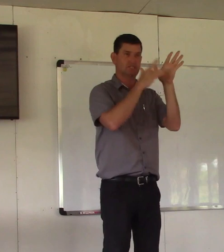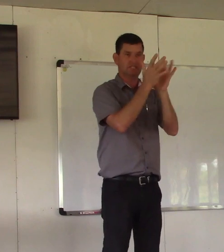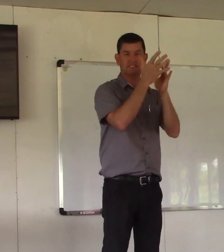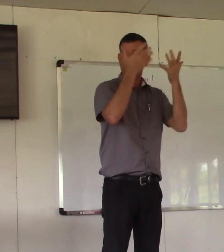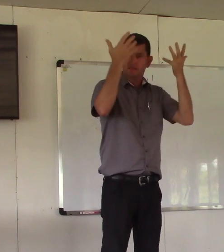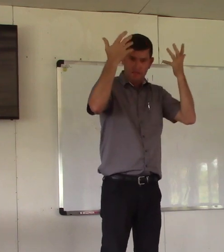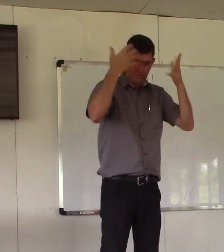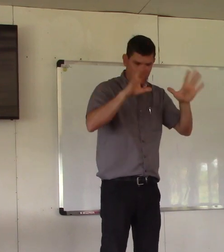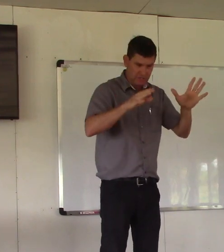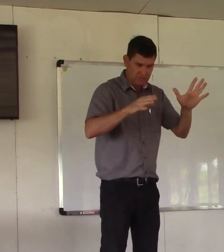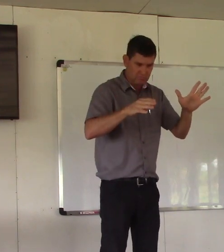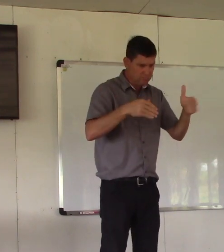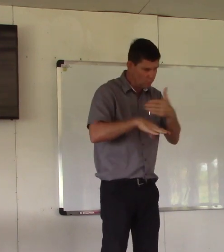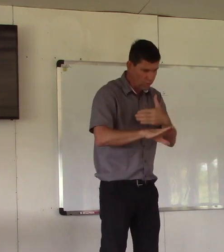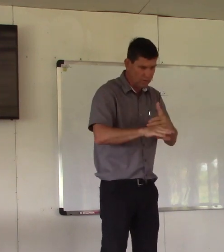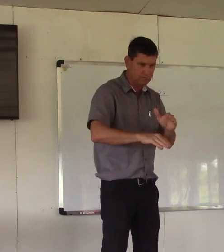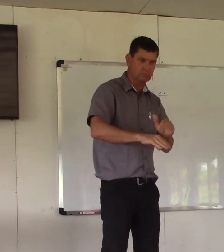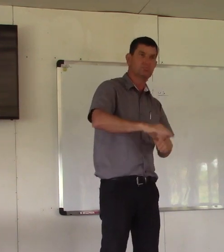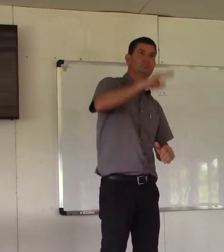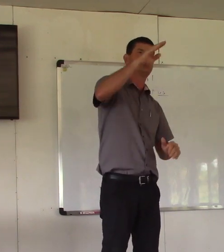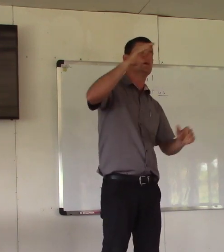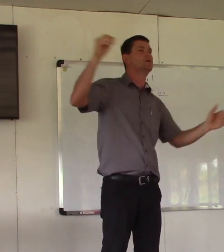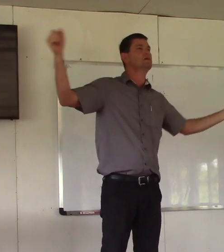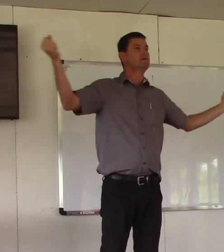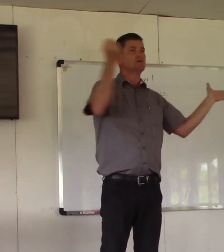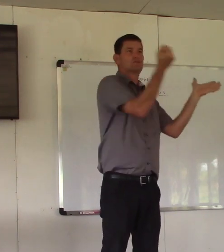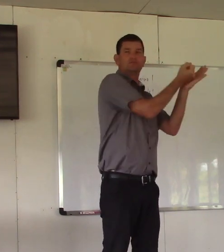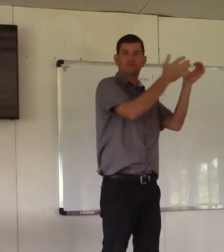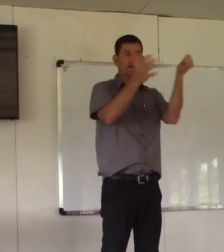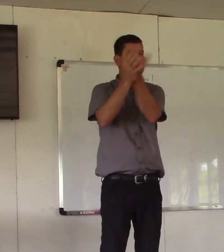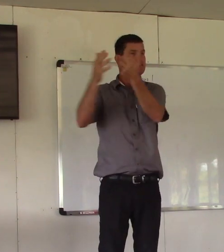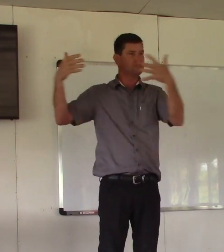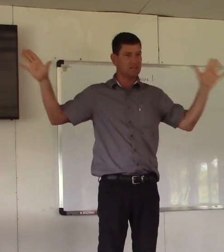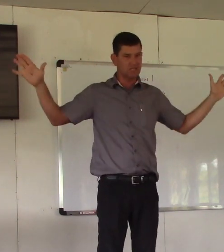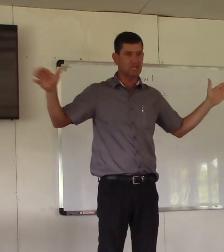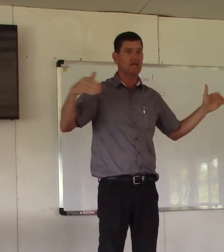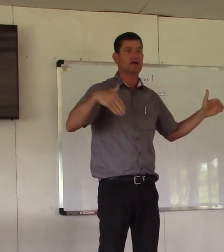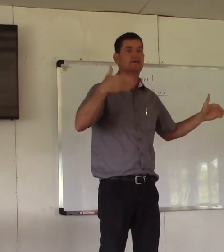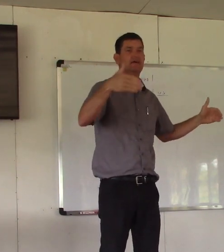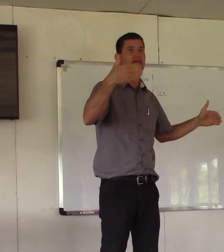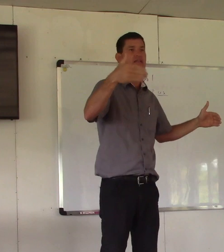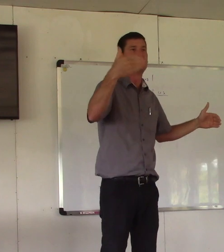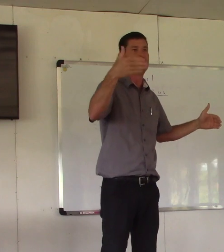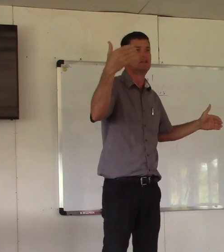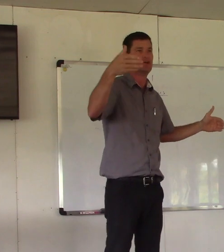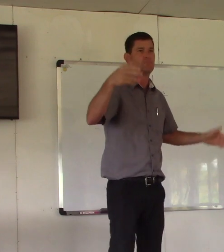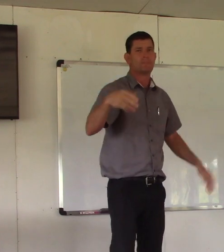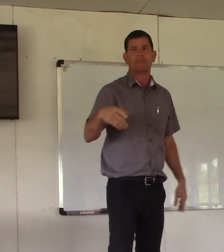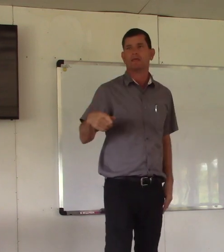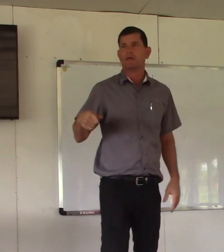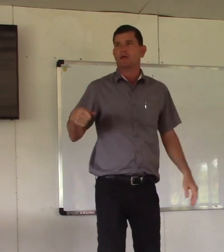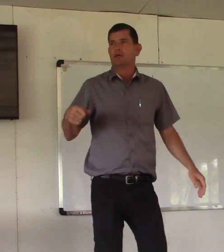Jesus finished. Born, crucified, finished, and then